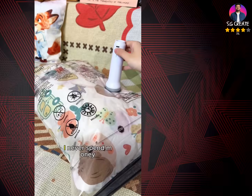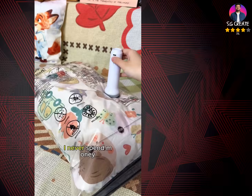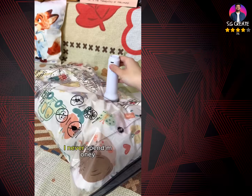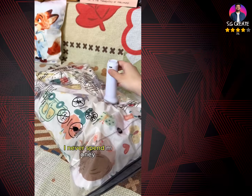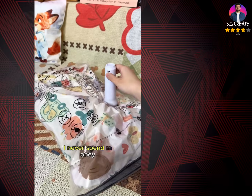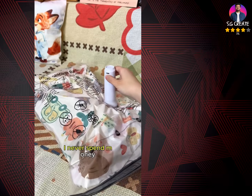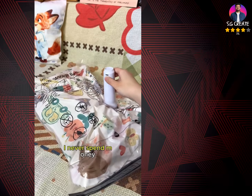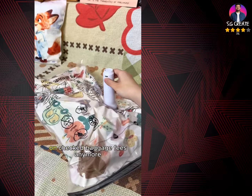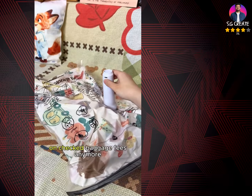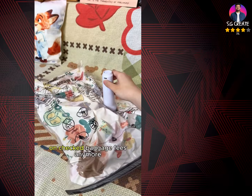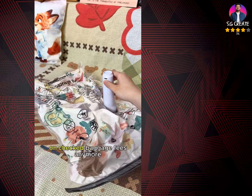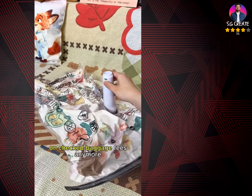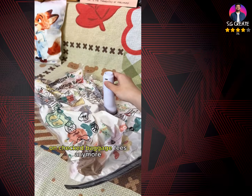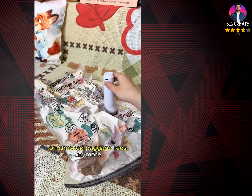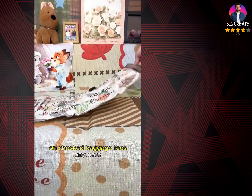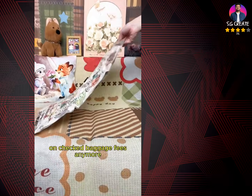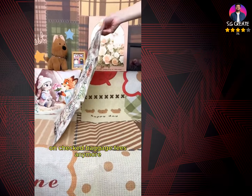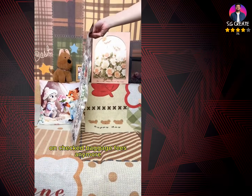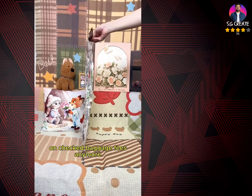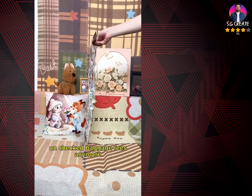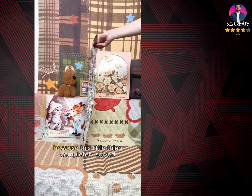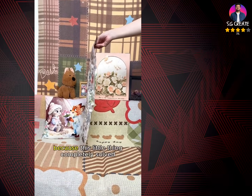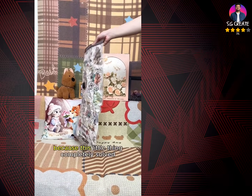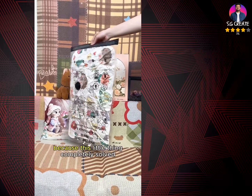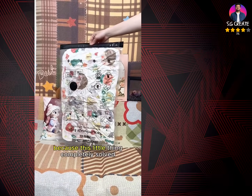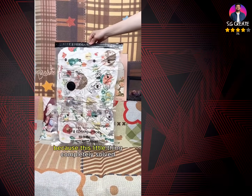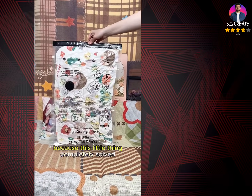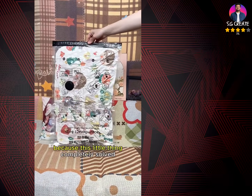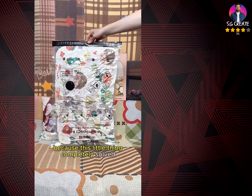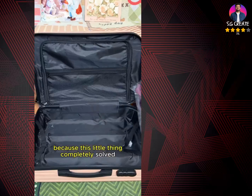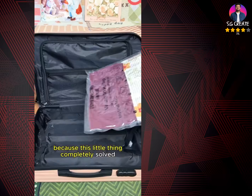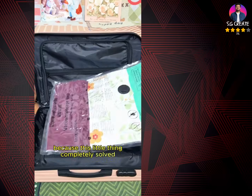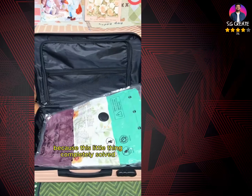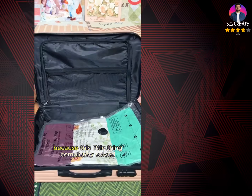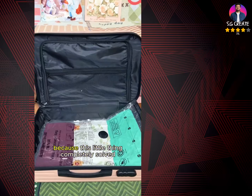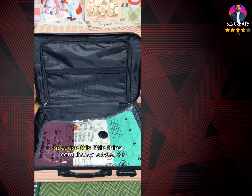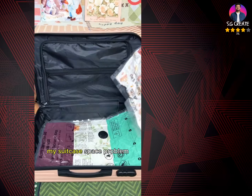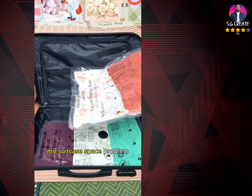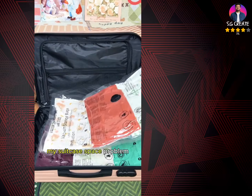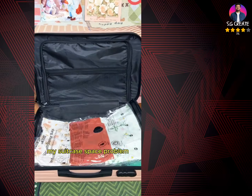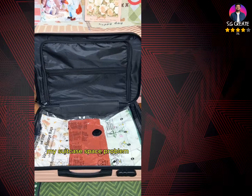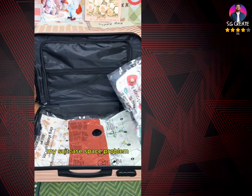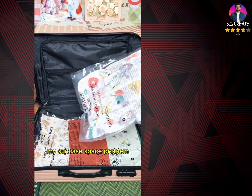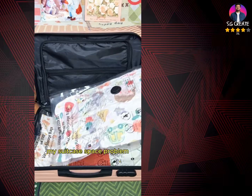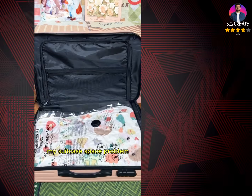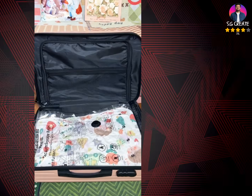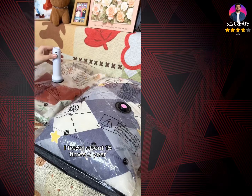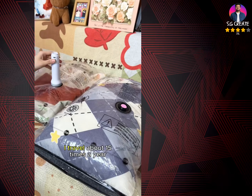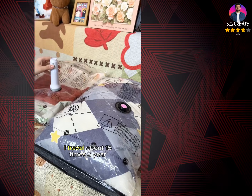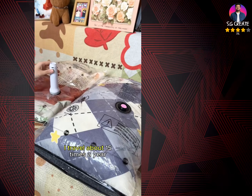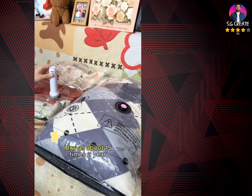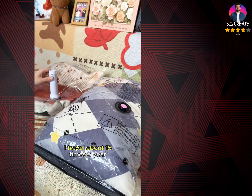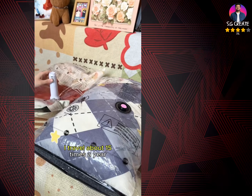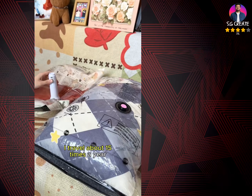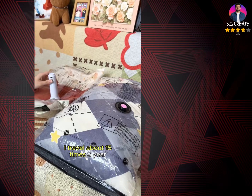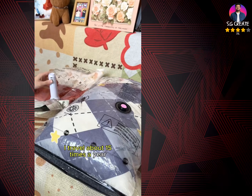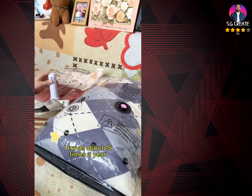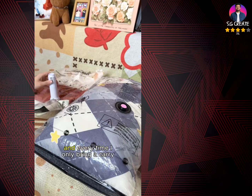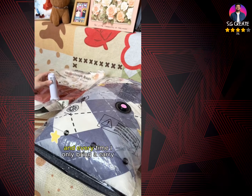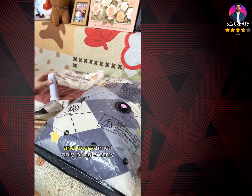never spend money and on charger. checked baggage fees Whether you are a anymore business because traveler this little needing thing to fit a completely suit solved without my wrinkles, suitcase space or a problem. family I of travel trying about to 15 fit times a all their year, and winter every gear